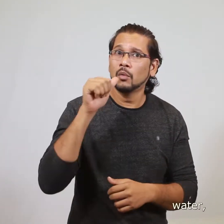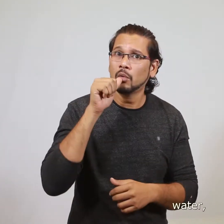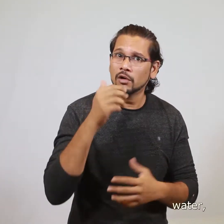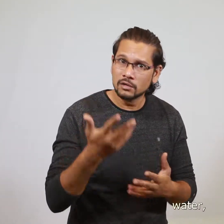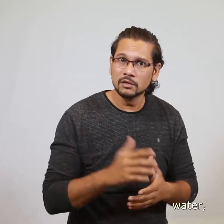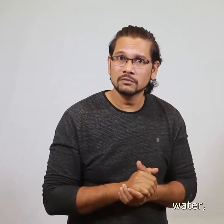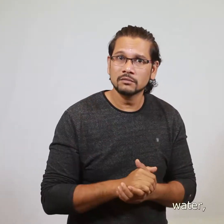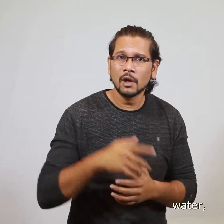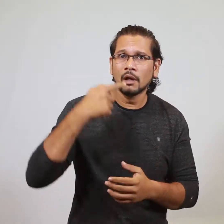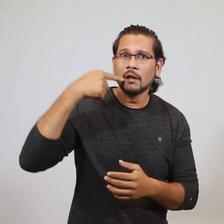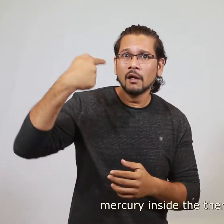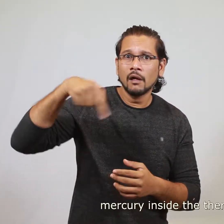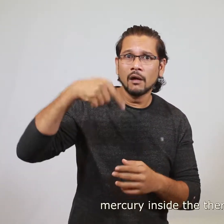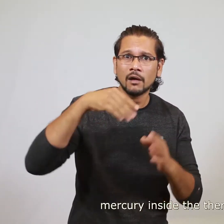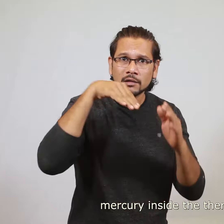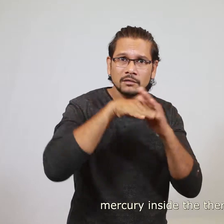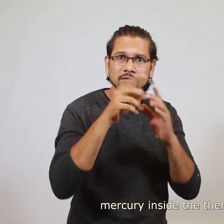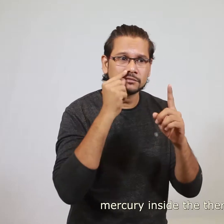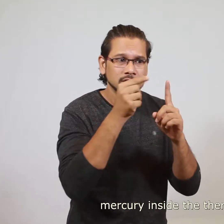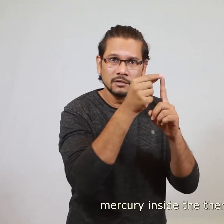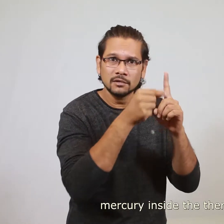water, mercury inside the thermometer,